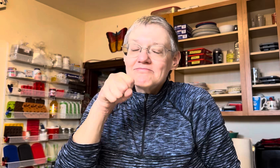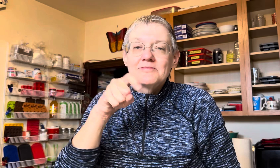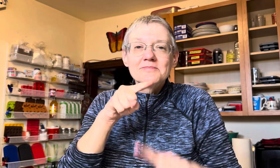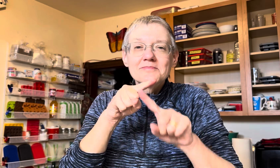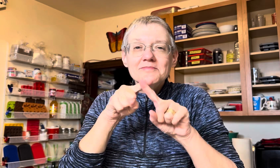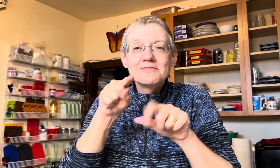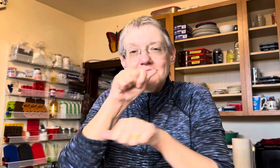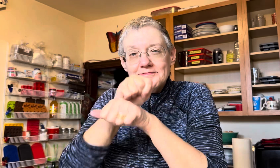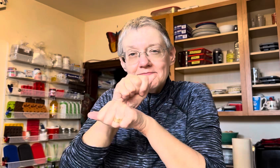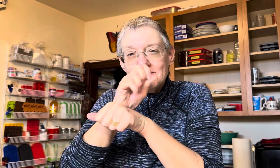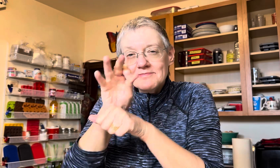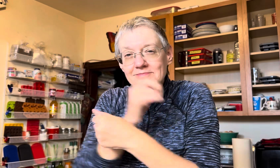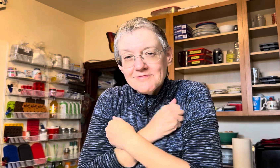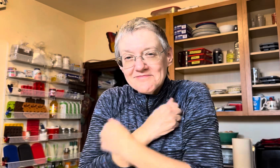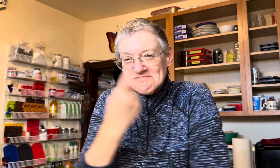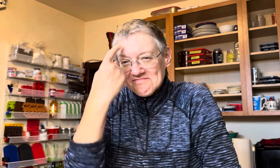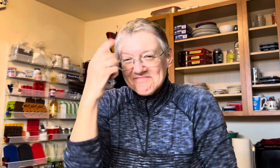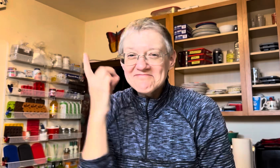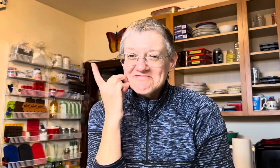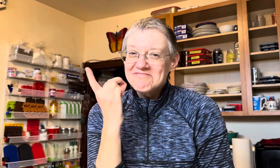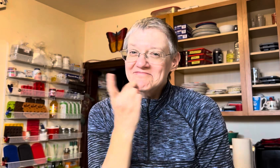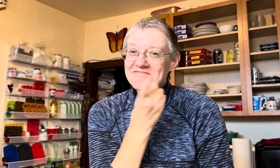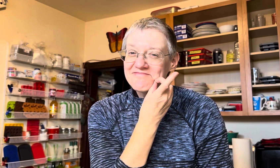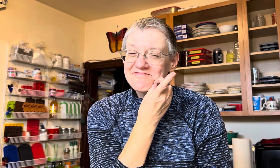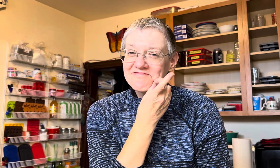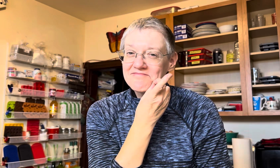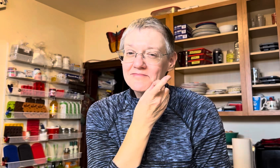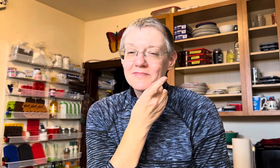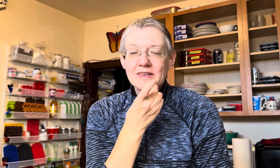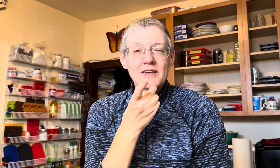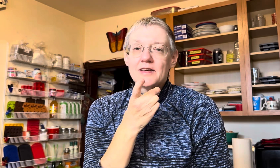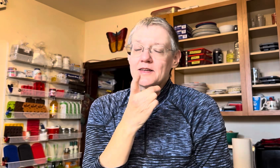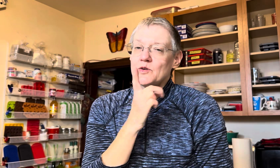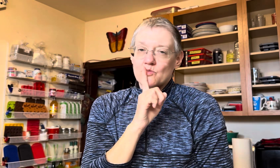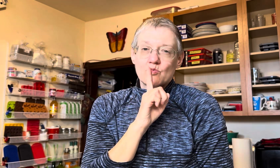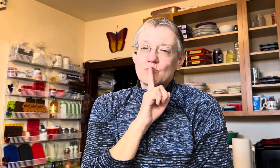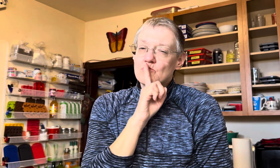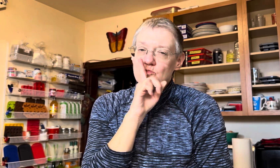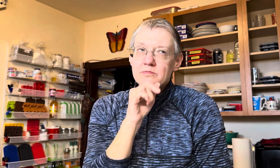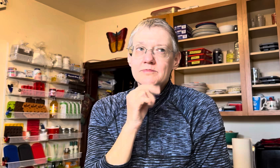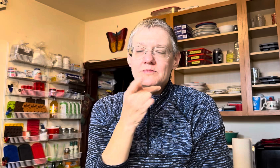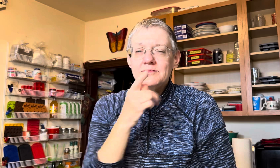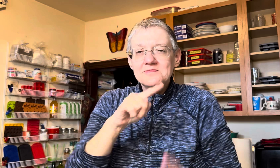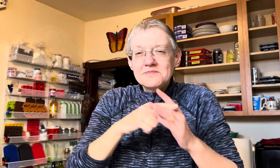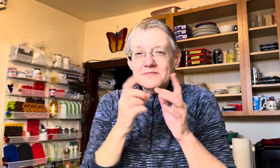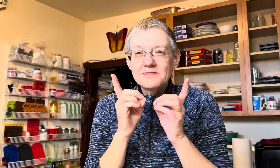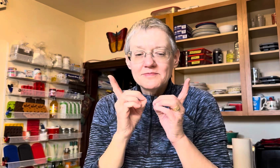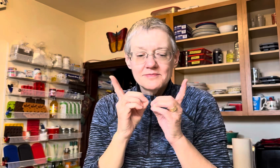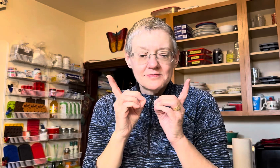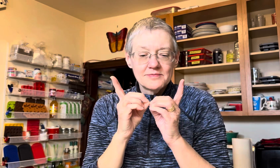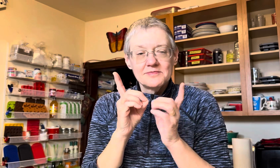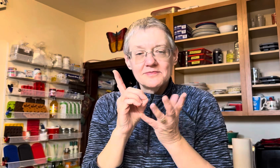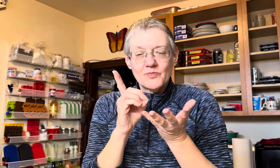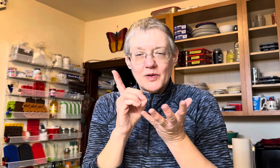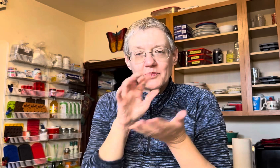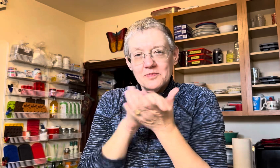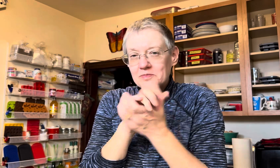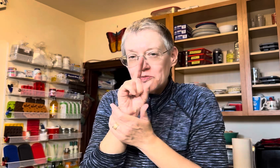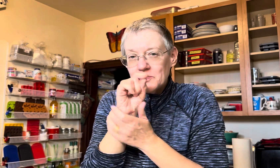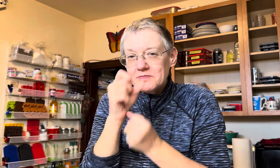Yeah, it's a lot of work, but it's a labor of love. A labor of love for Dale. When we dated, we've been married